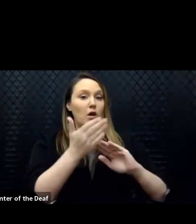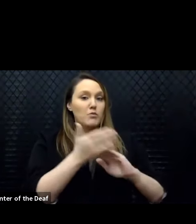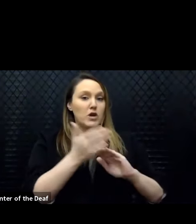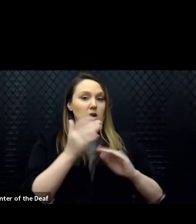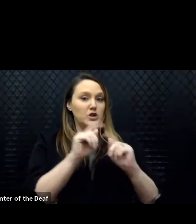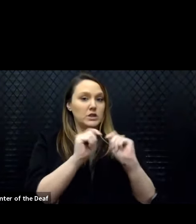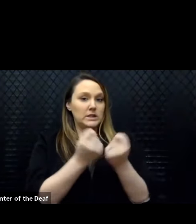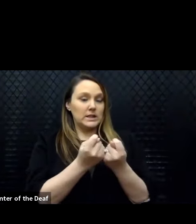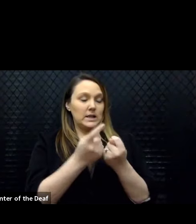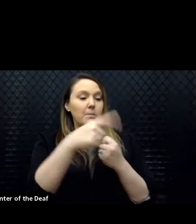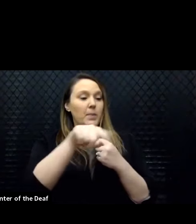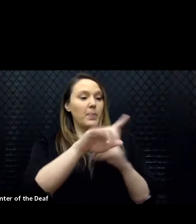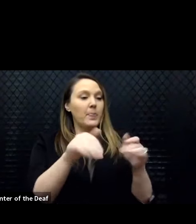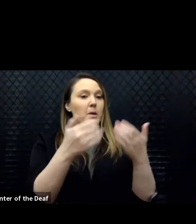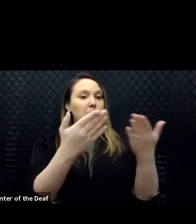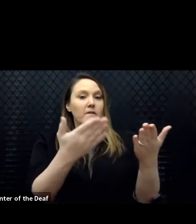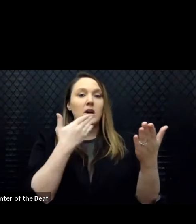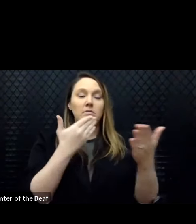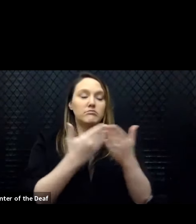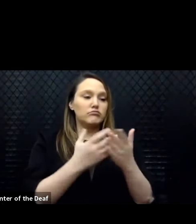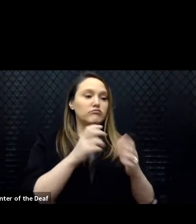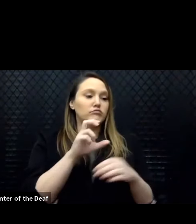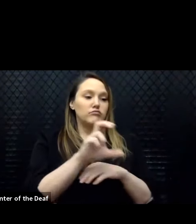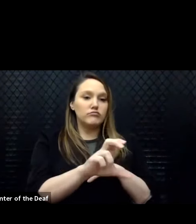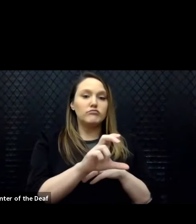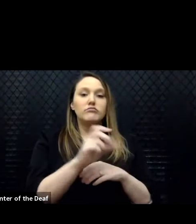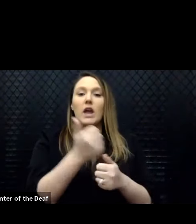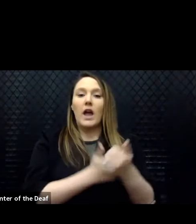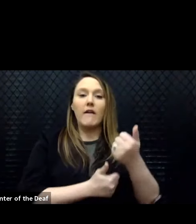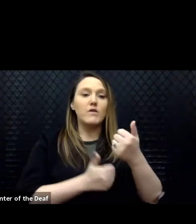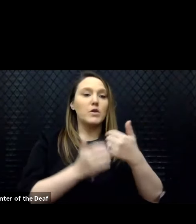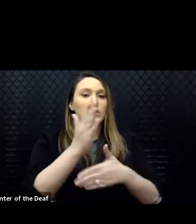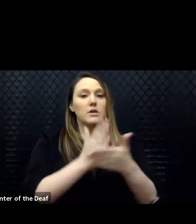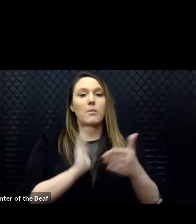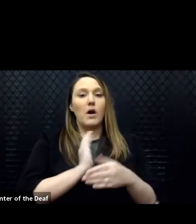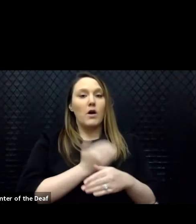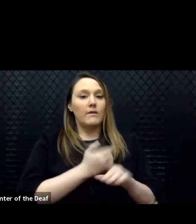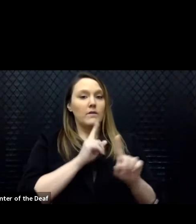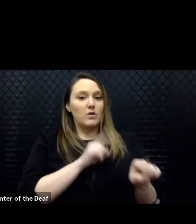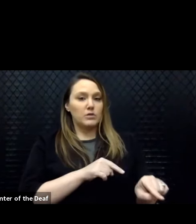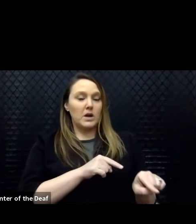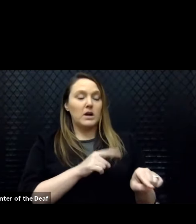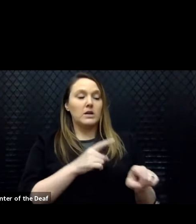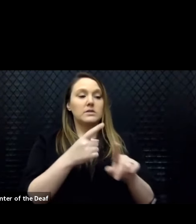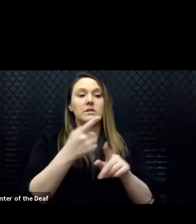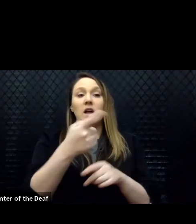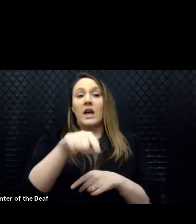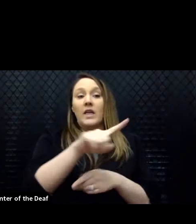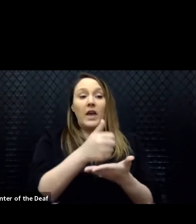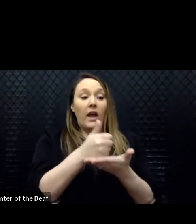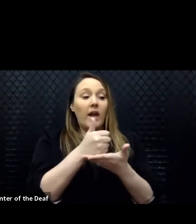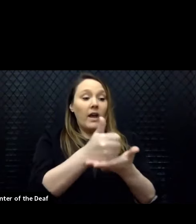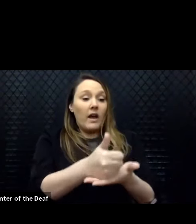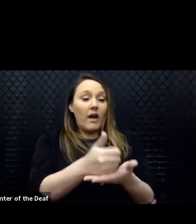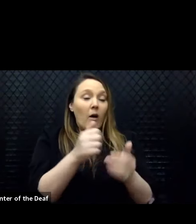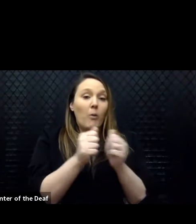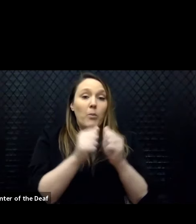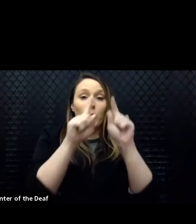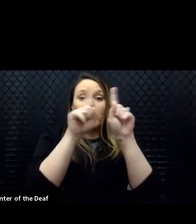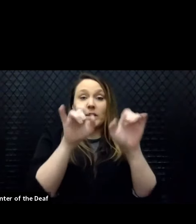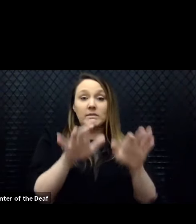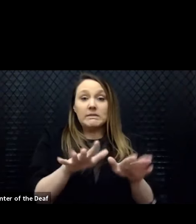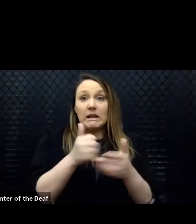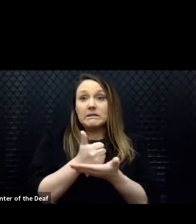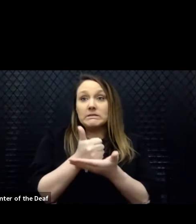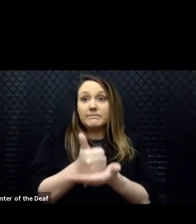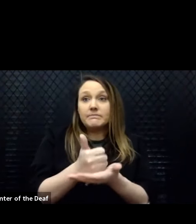provided meaningful contributions in nearly every aspect of our response, from testing assistance to processing all of our